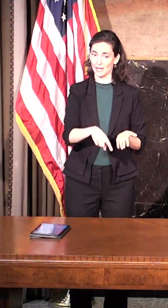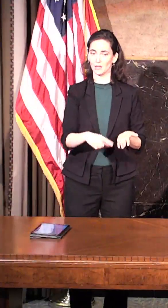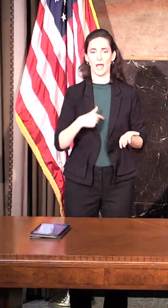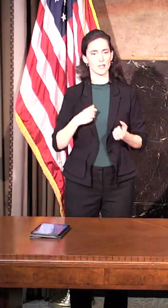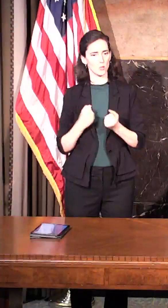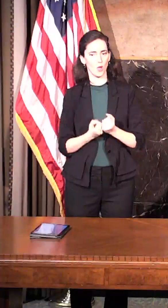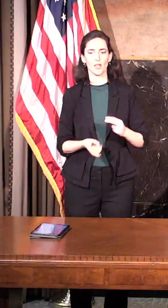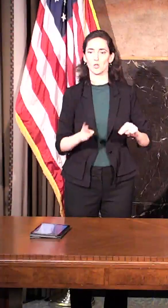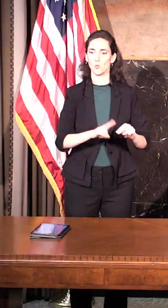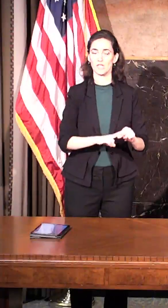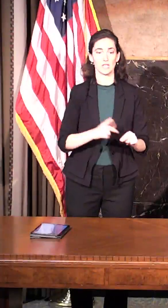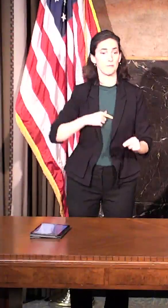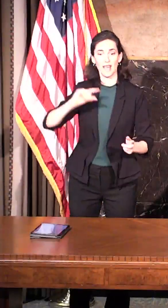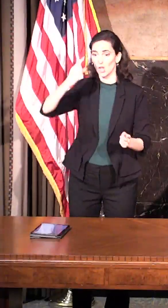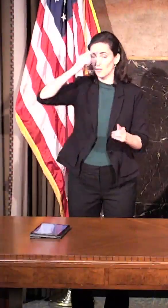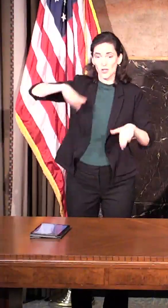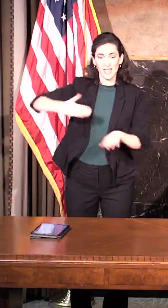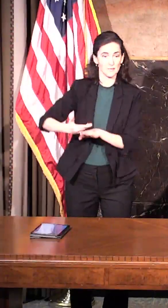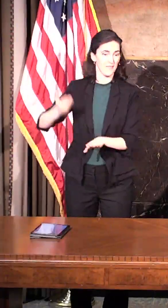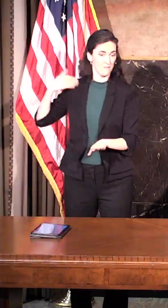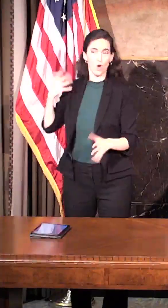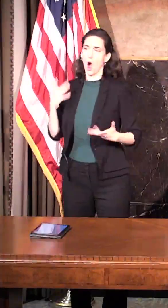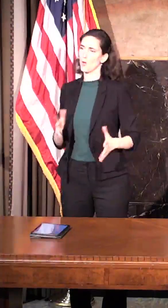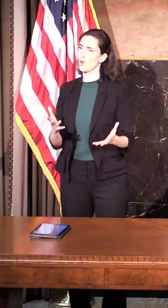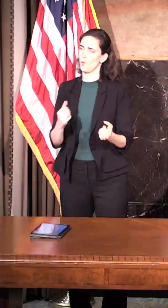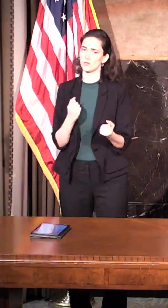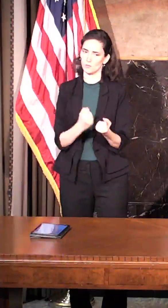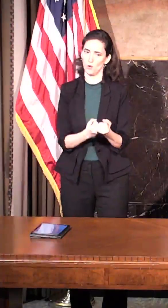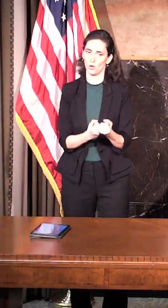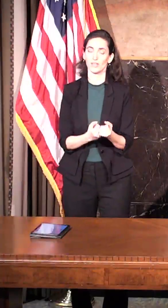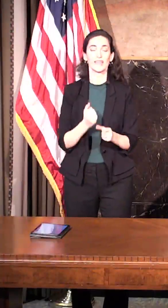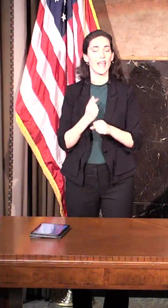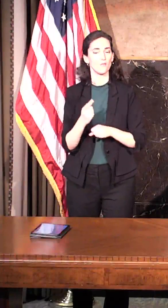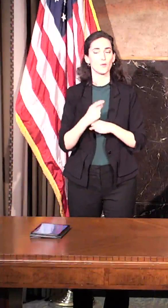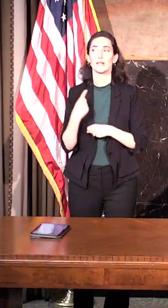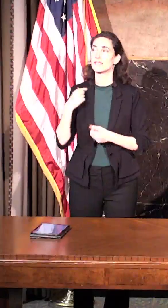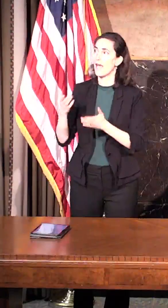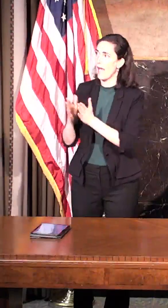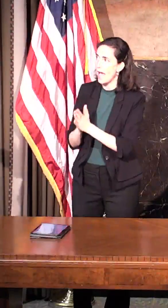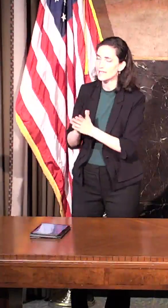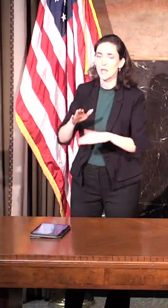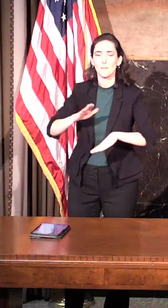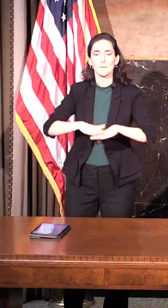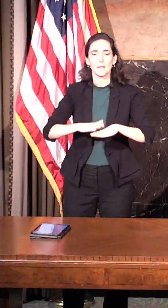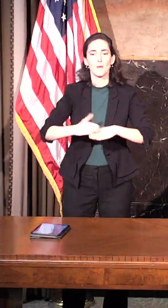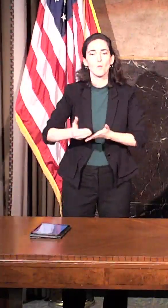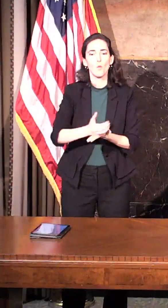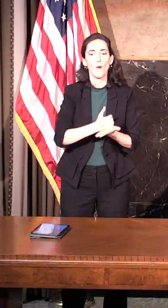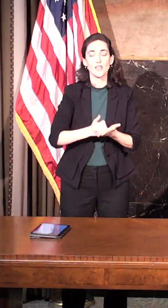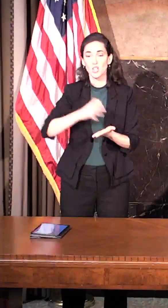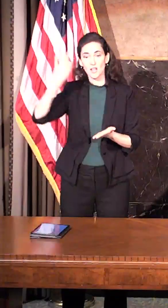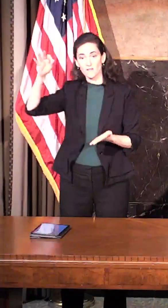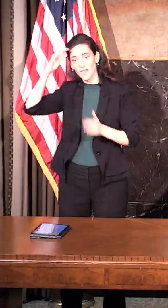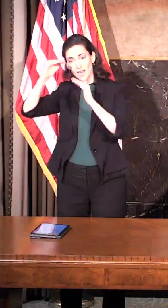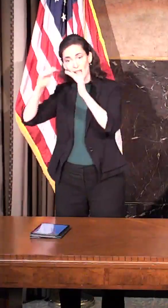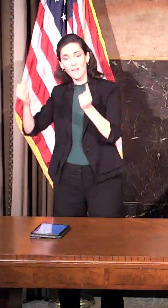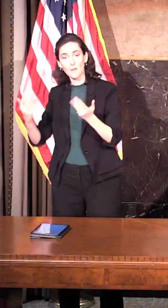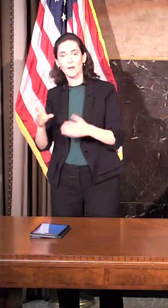since before I was governor. We have asked for one every single year. The minimum wage at the federal level